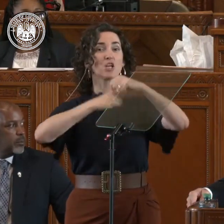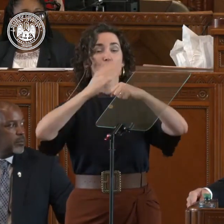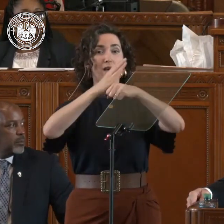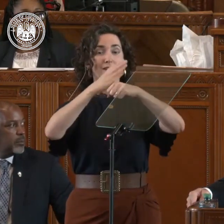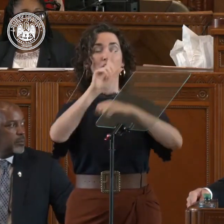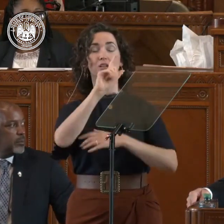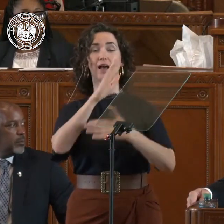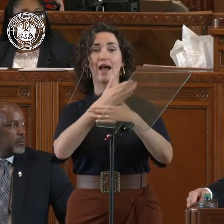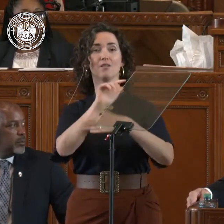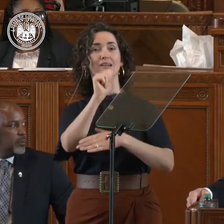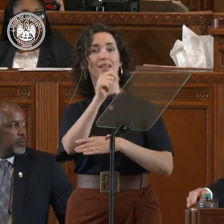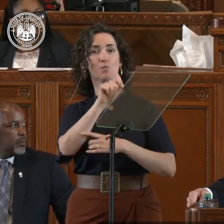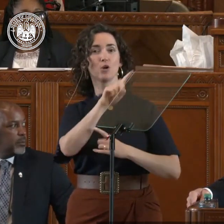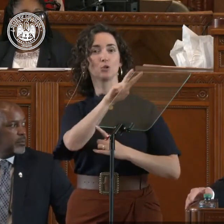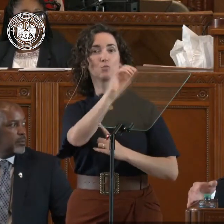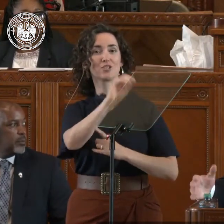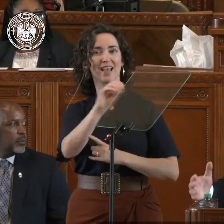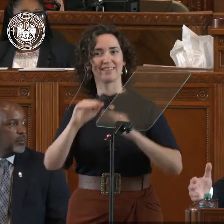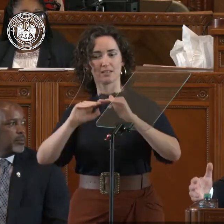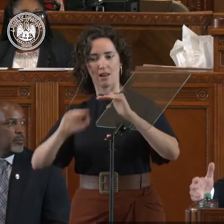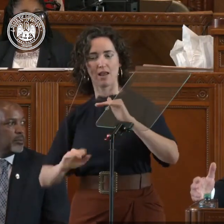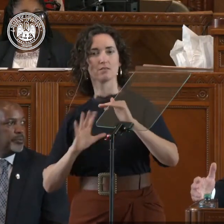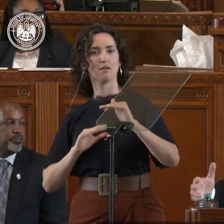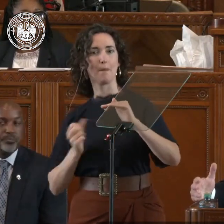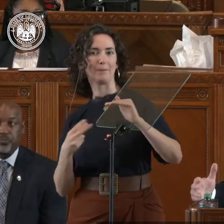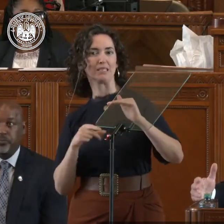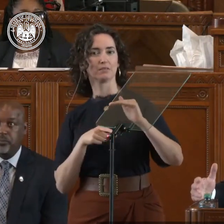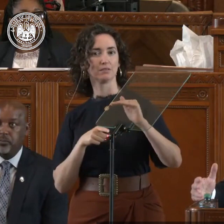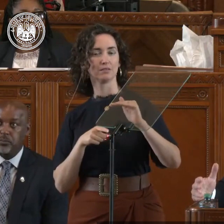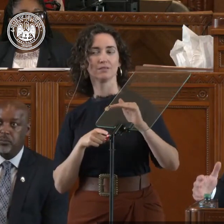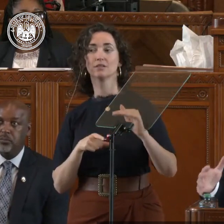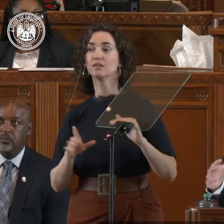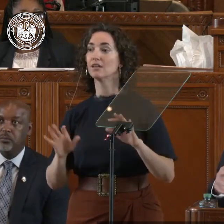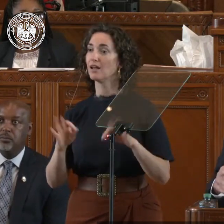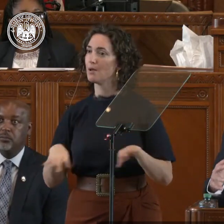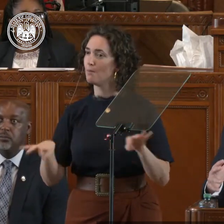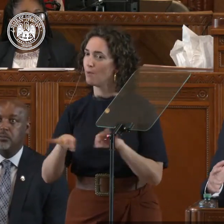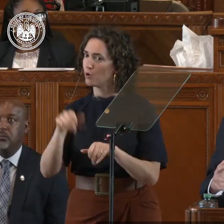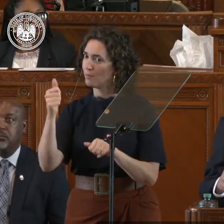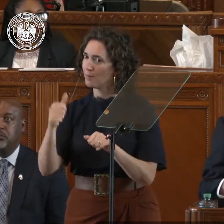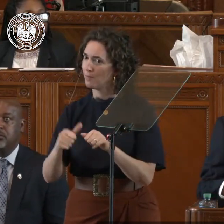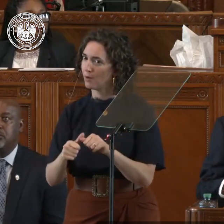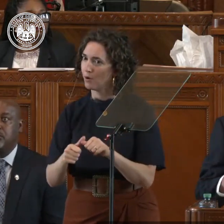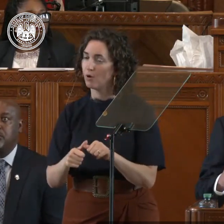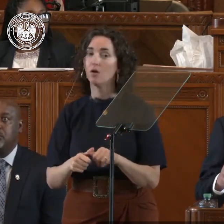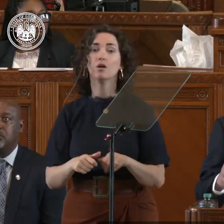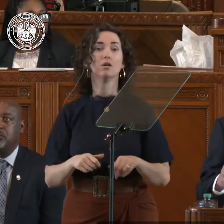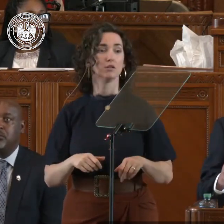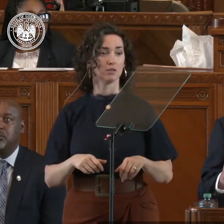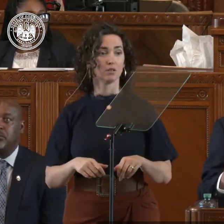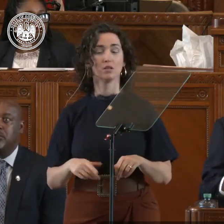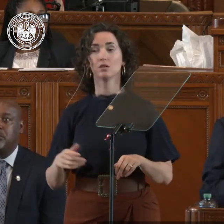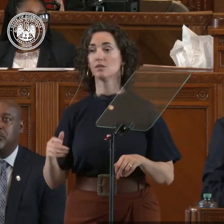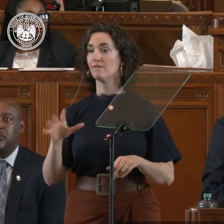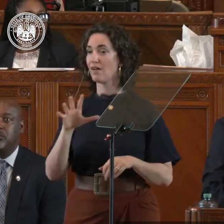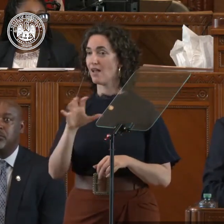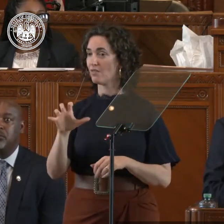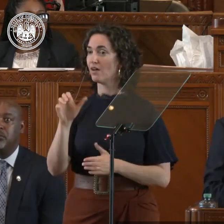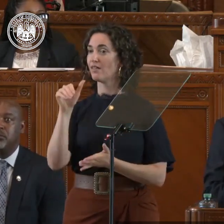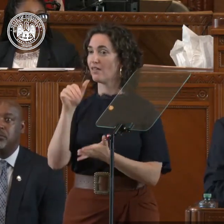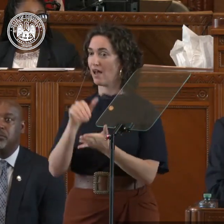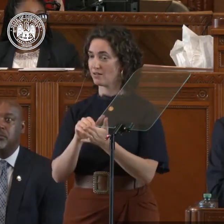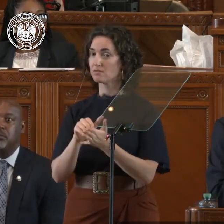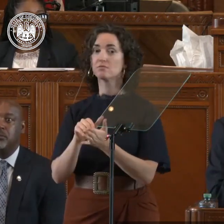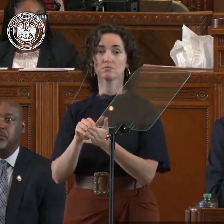10.2%. And it's important that we all remember that every one of more than our 500,000